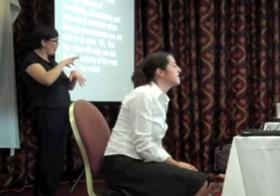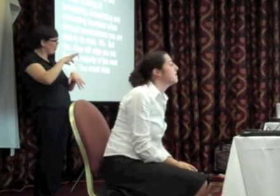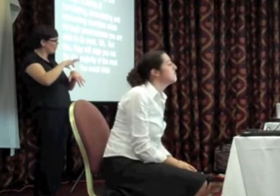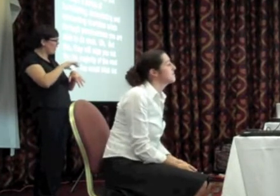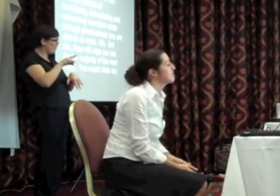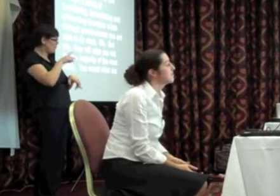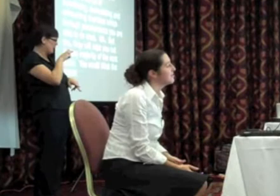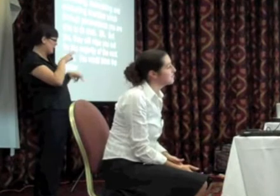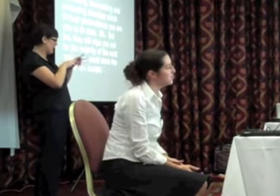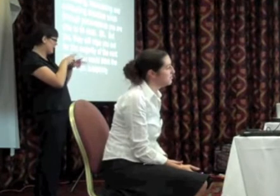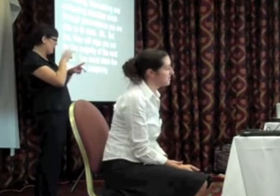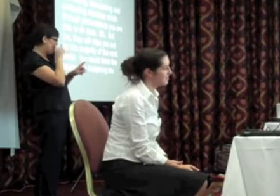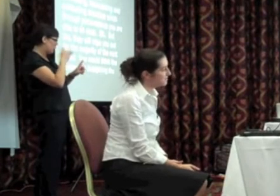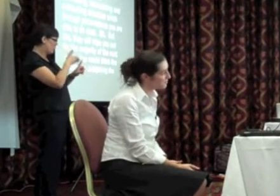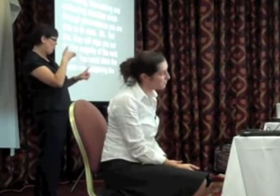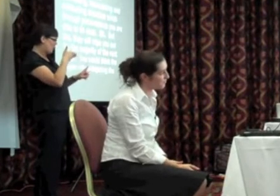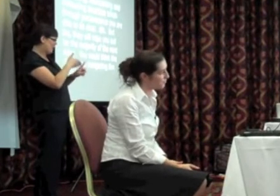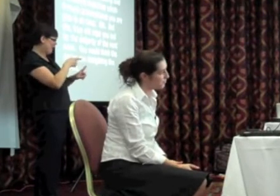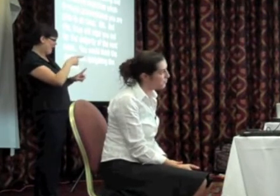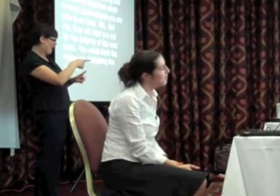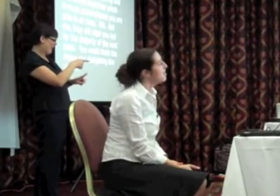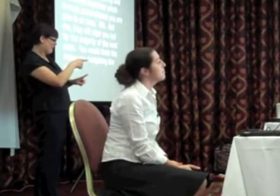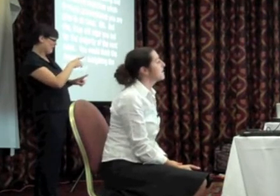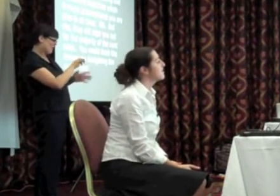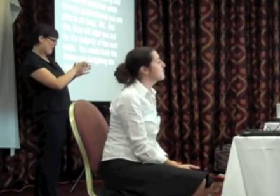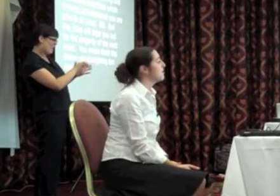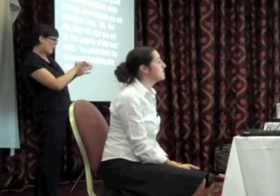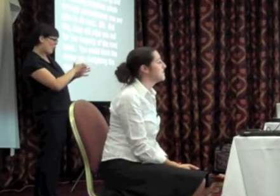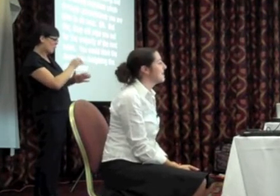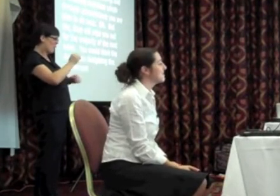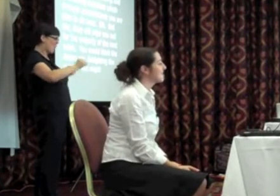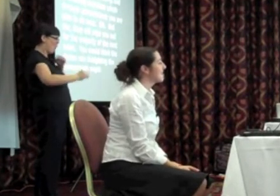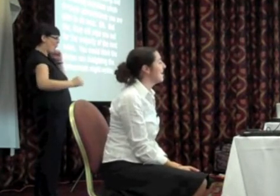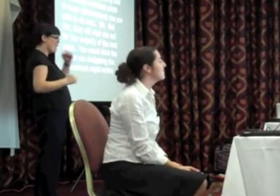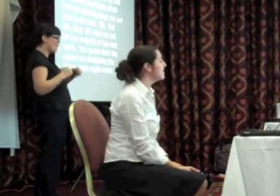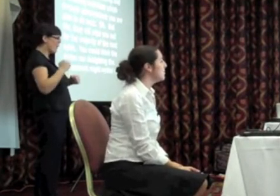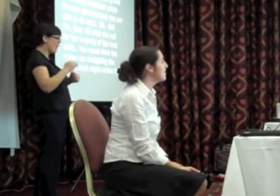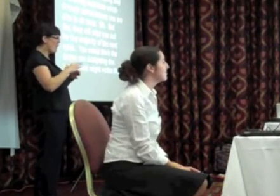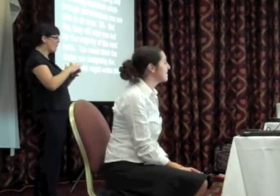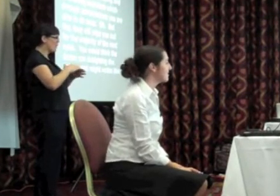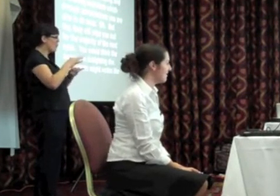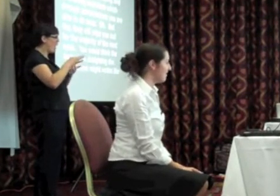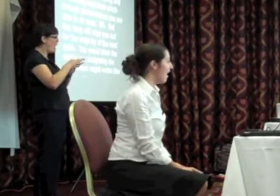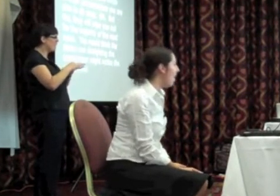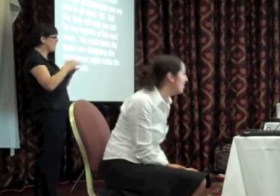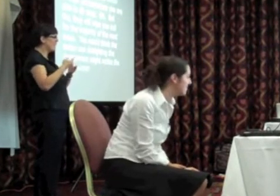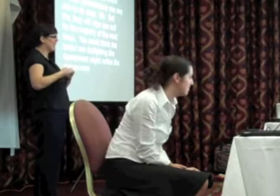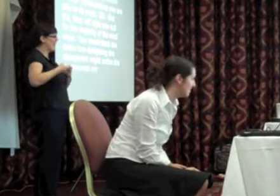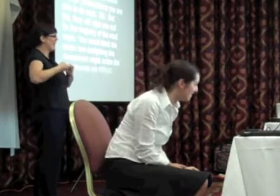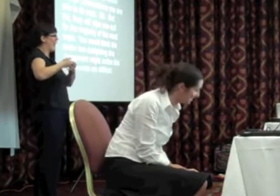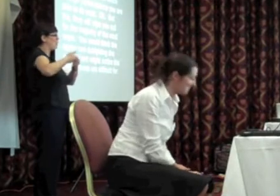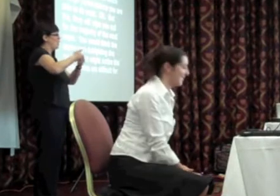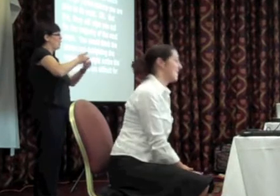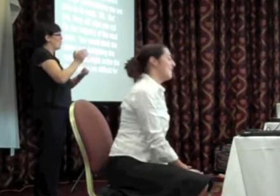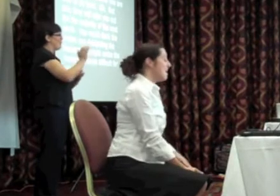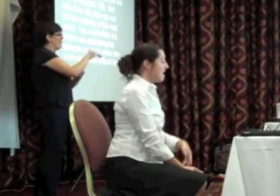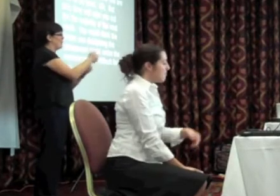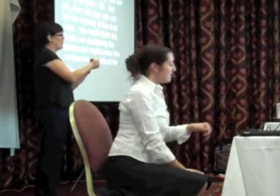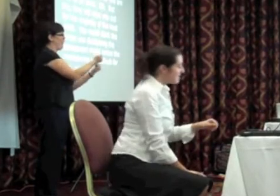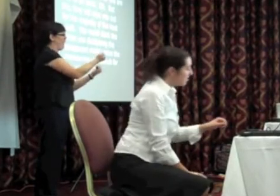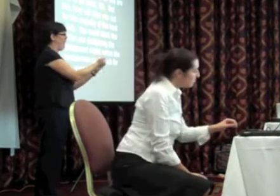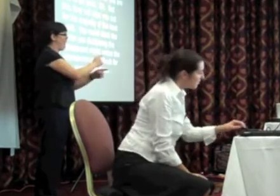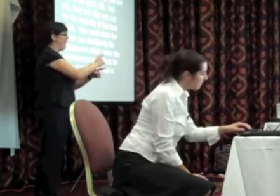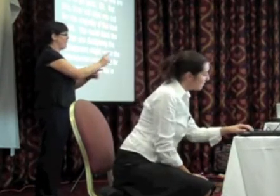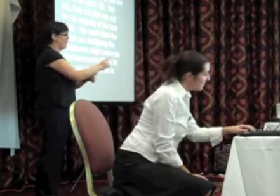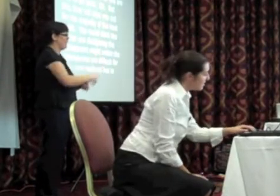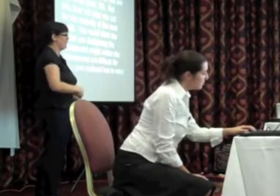assessment might notice that these manoeuvres are difficult for you, because your husband has to carry you out to the car afterwards.